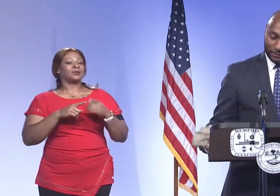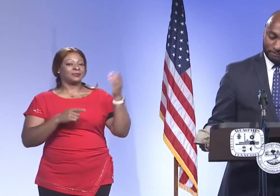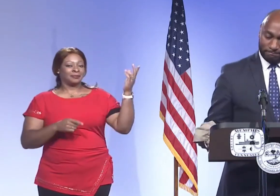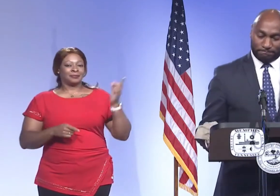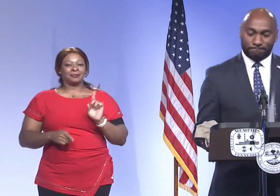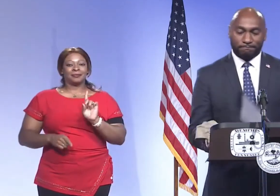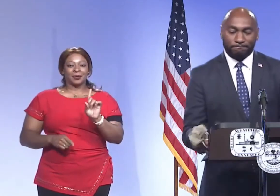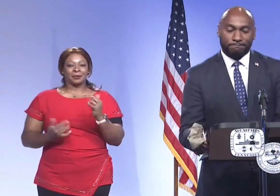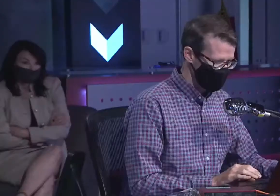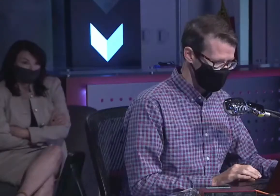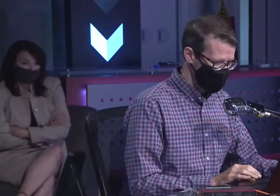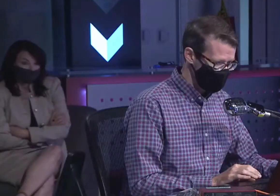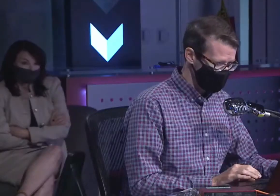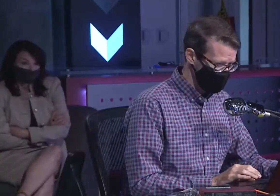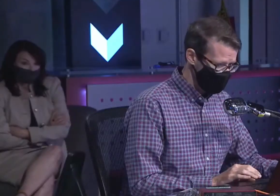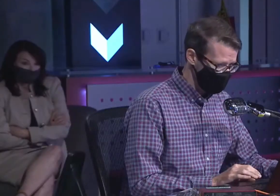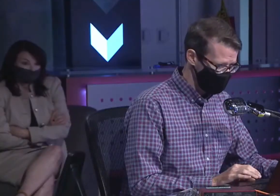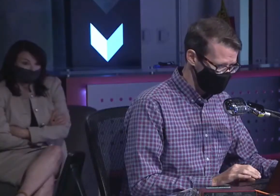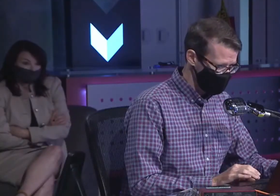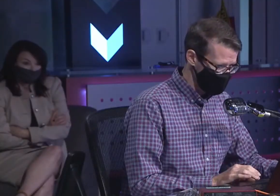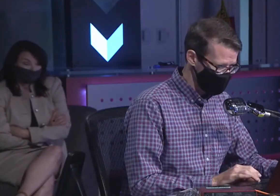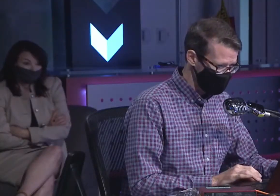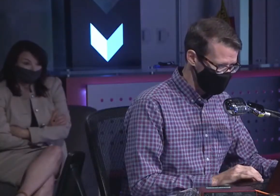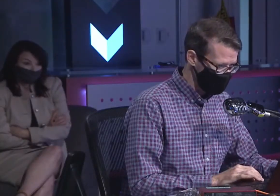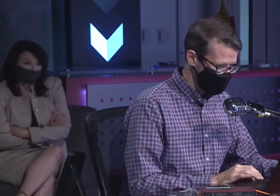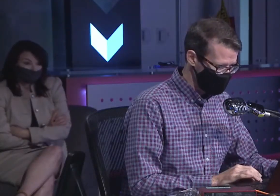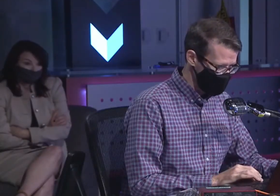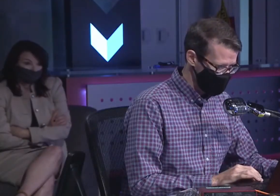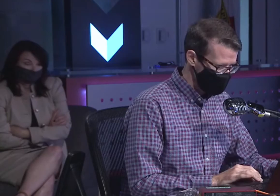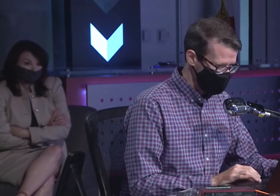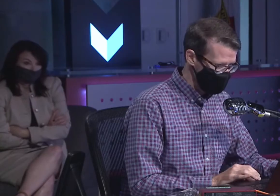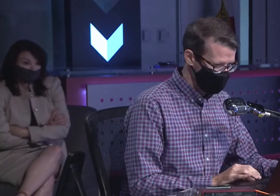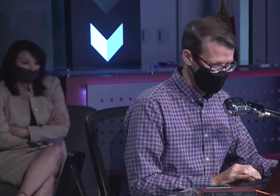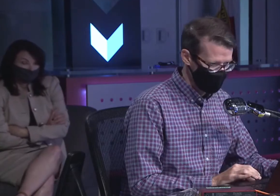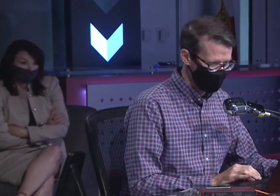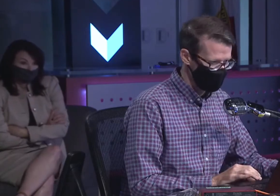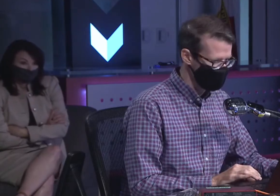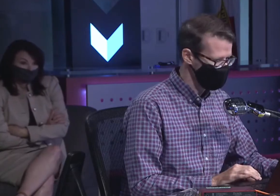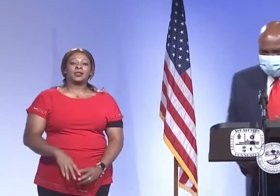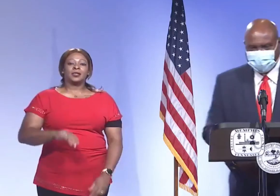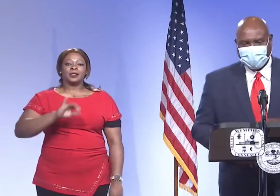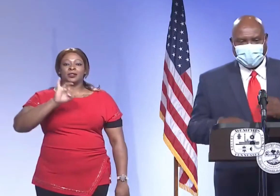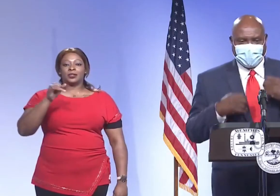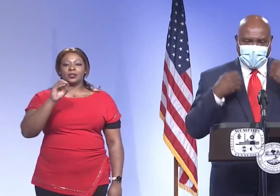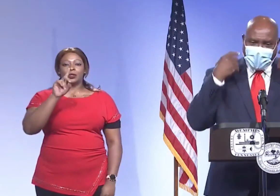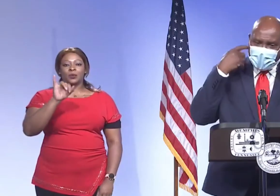Thanks. Jody Lewis with WREG.